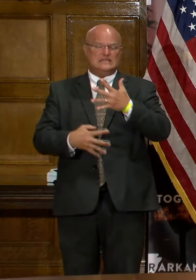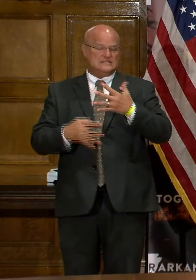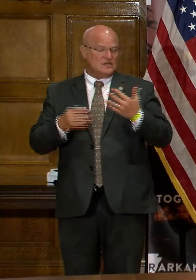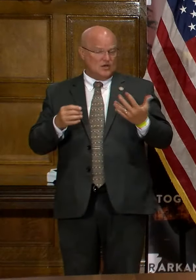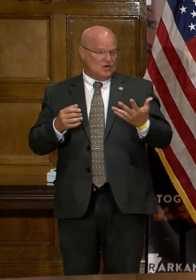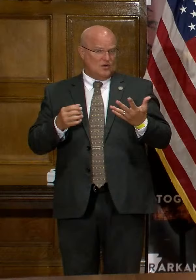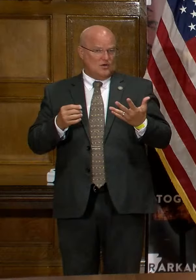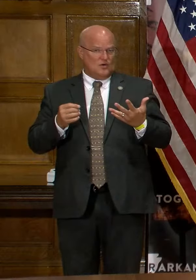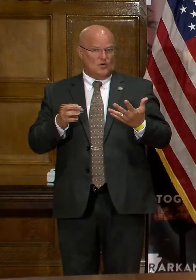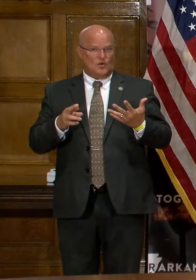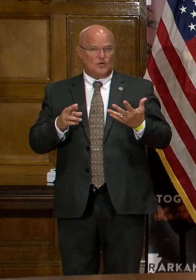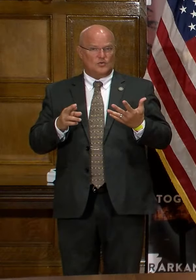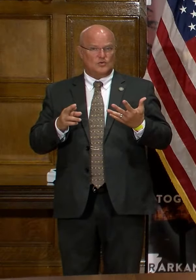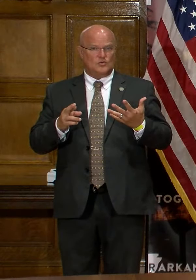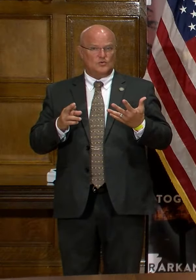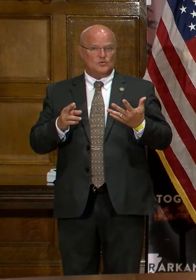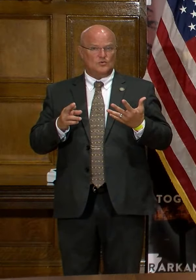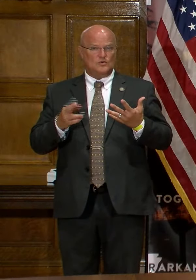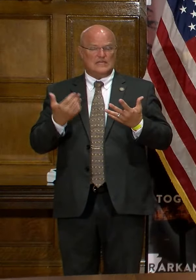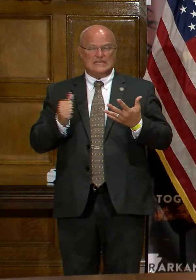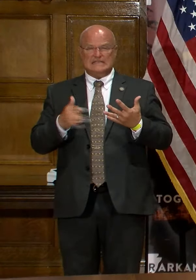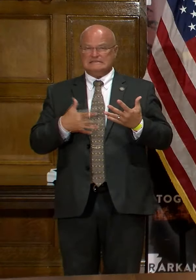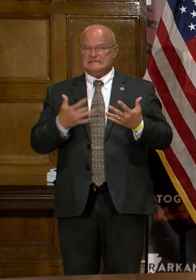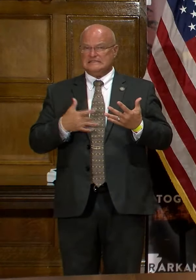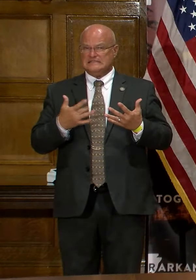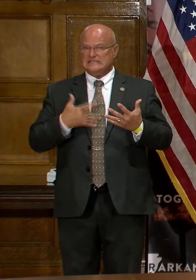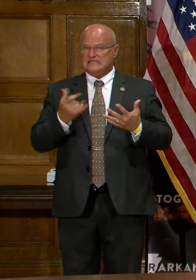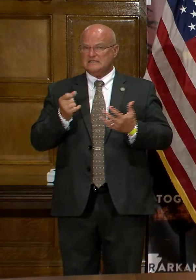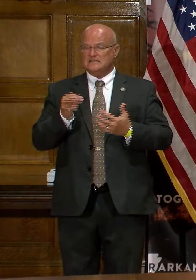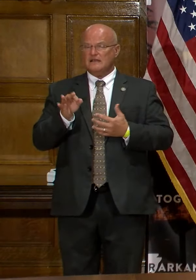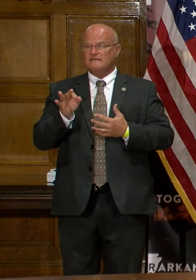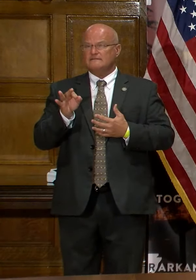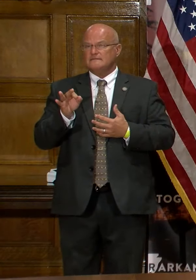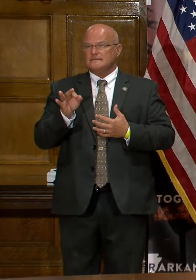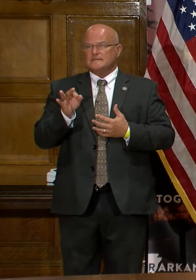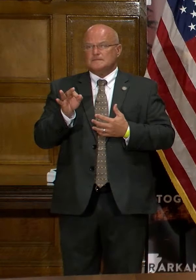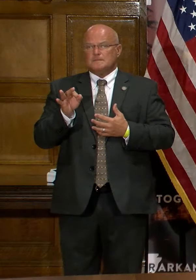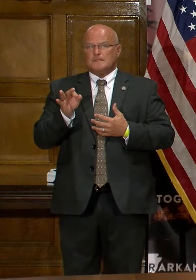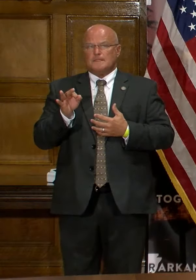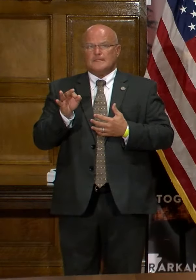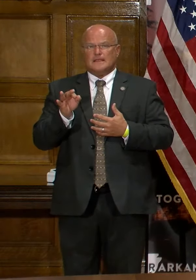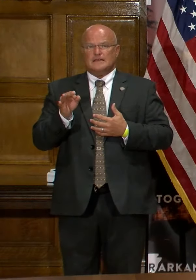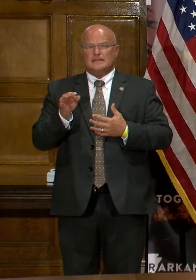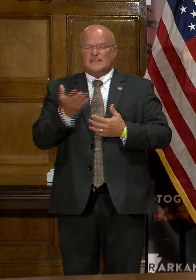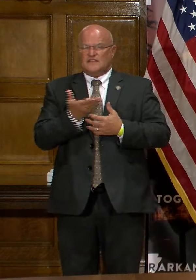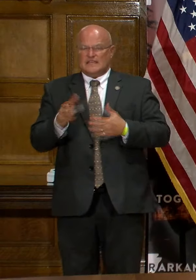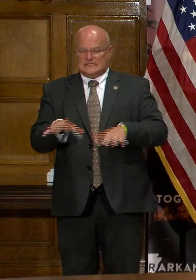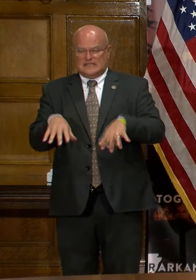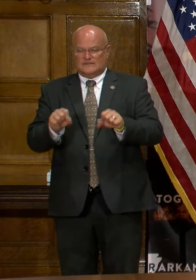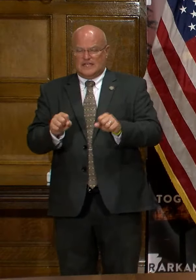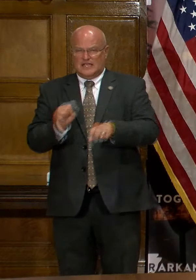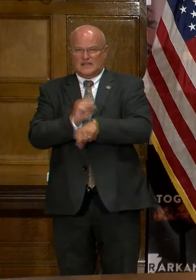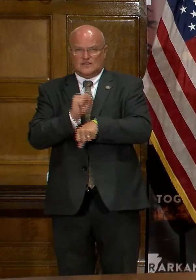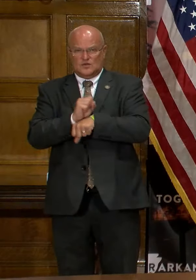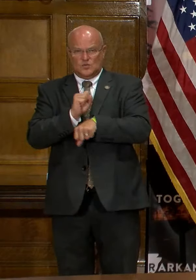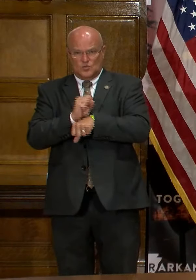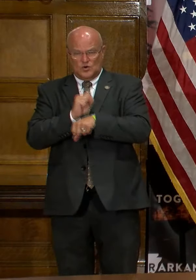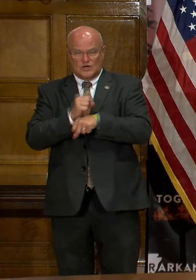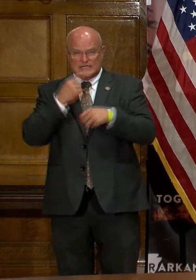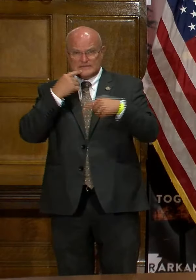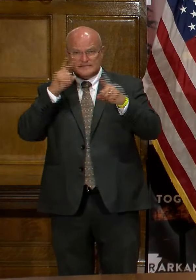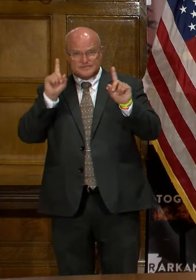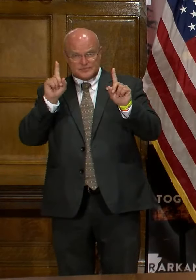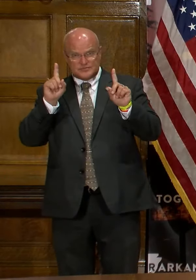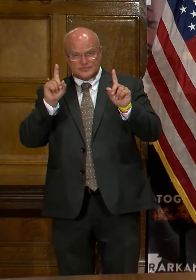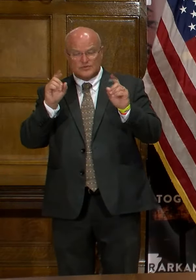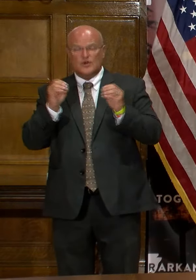Are you all getting any kind of sense of any of the measures they've taken up there working at all, or